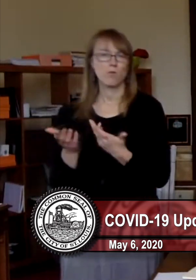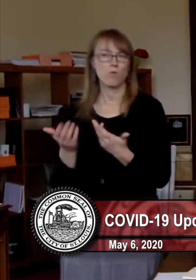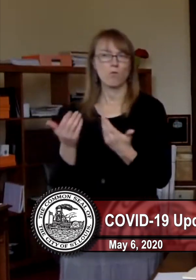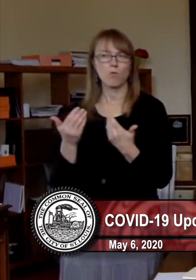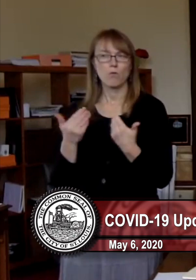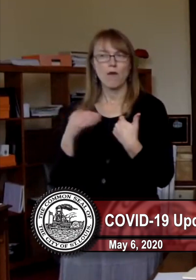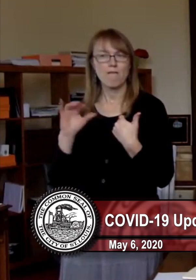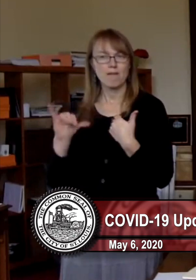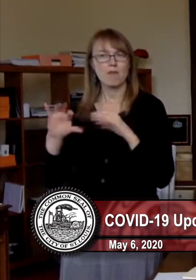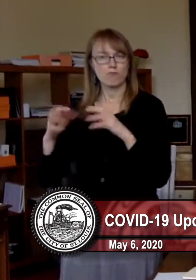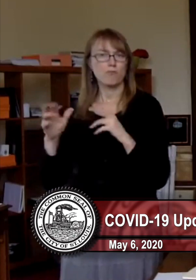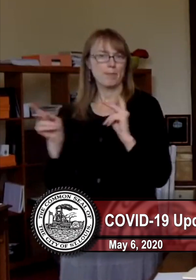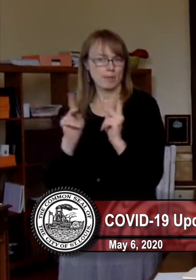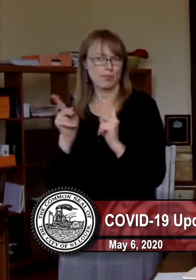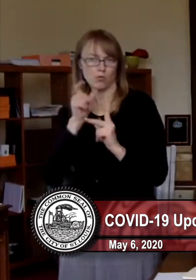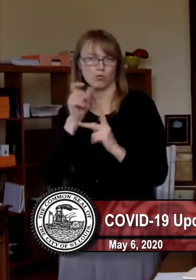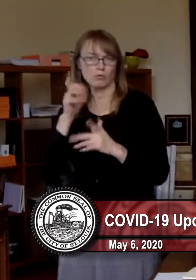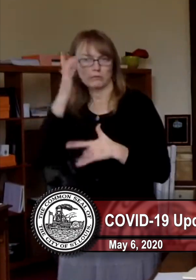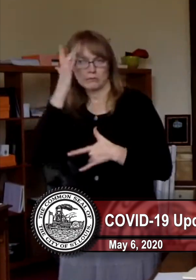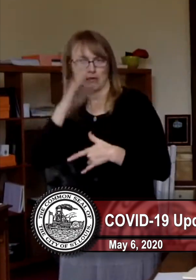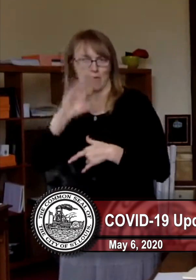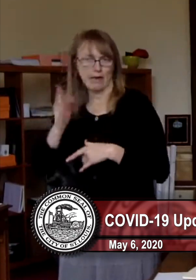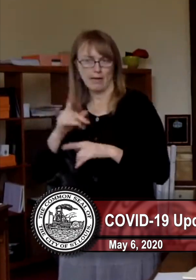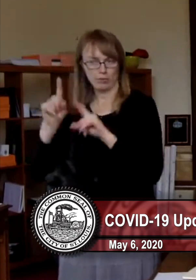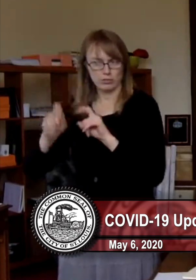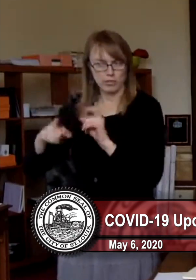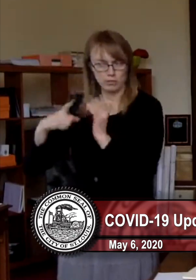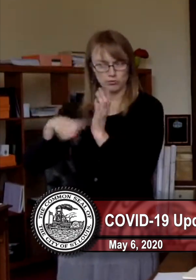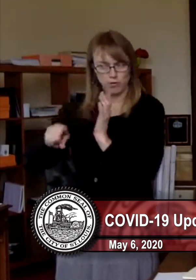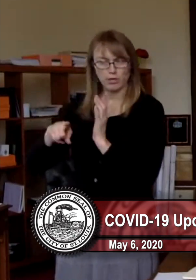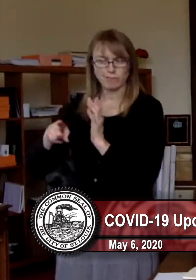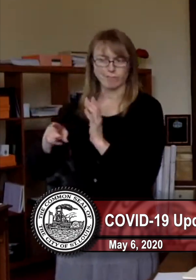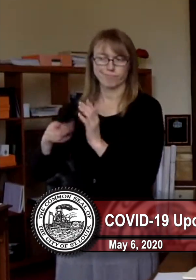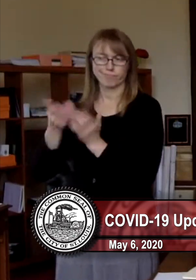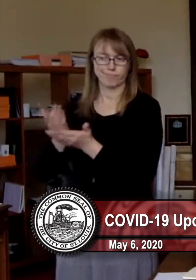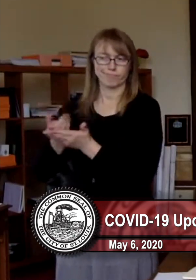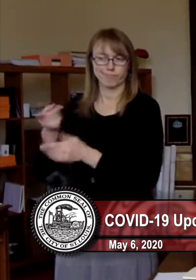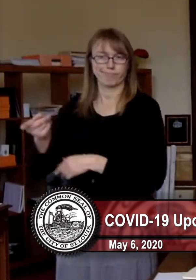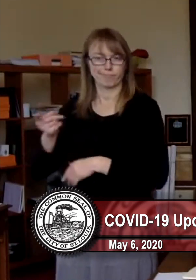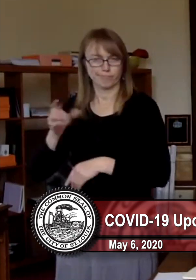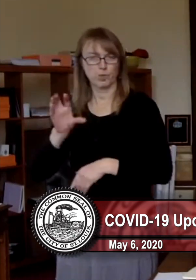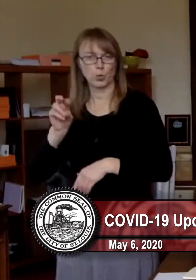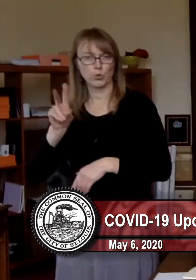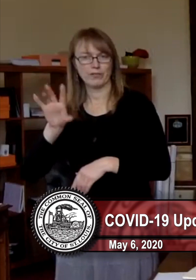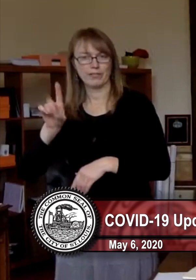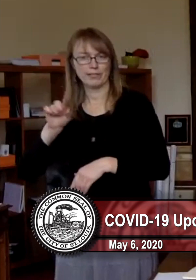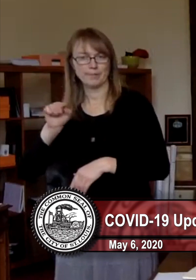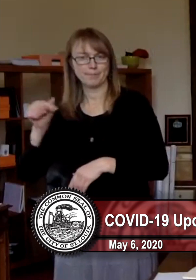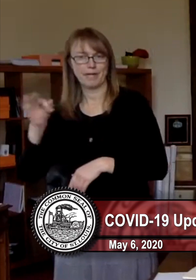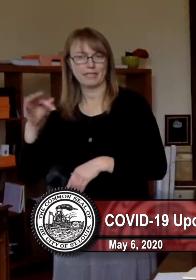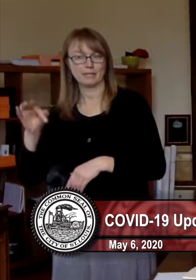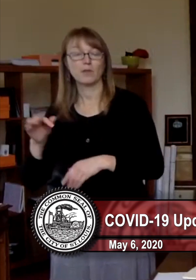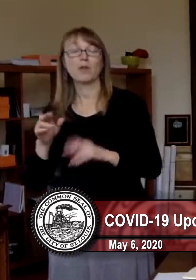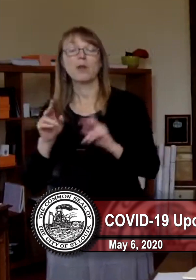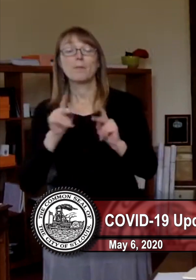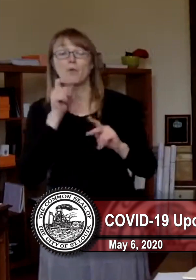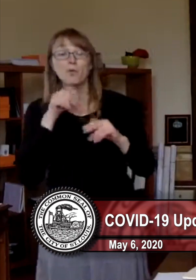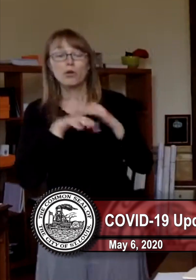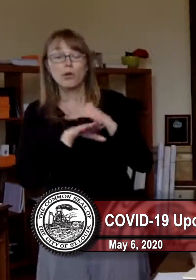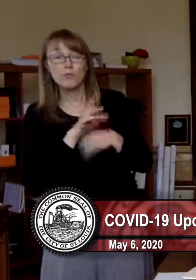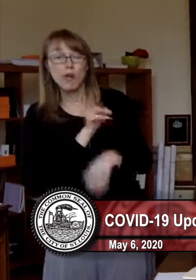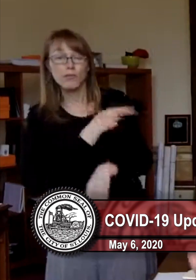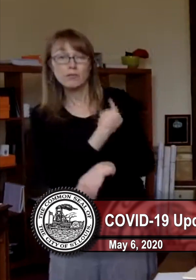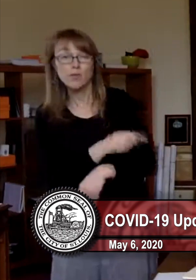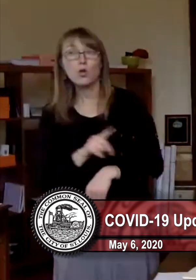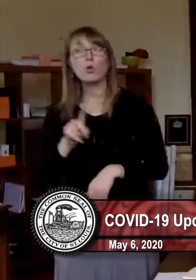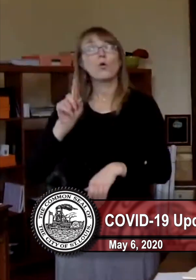let's see if I got this number here. I think I do. Of the number of people who have gone into the hospital, 1,320 of